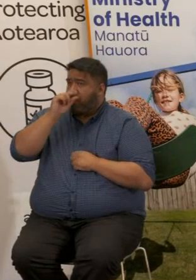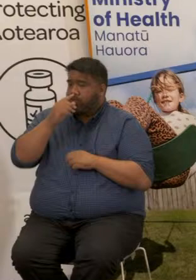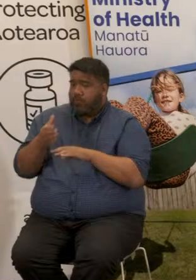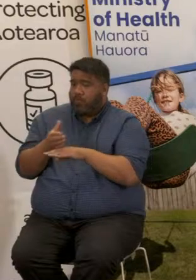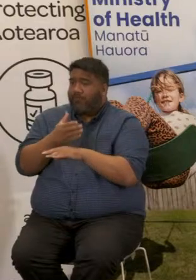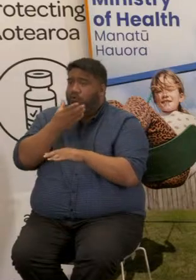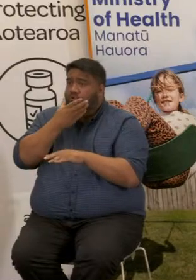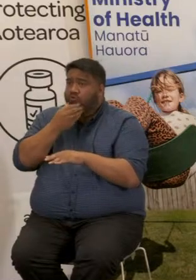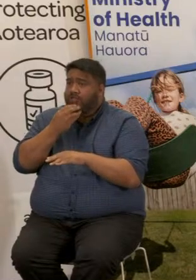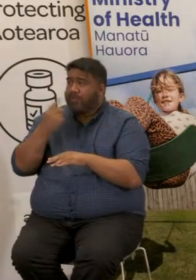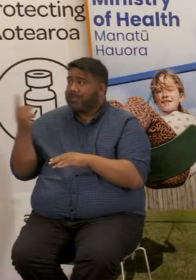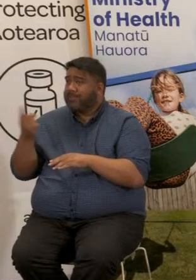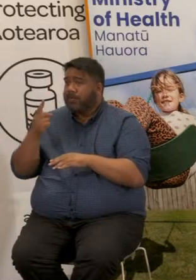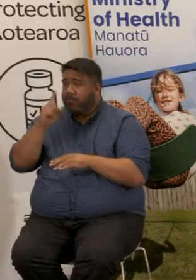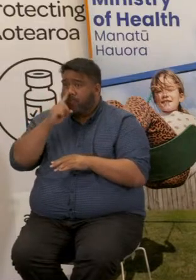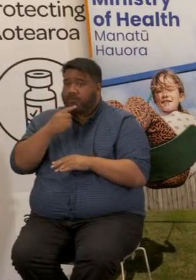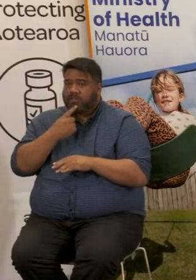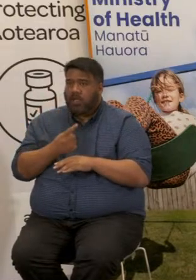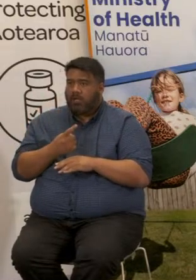Christmas?